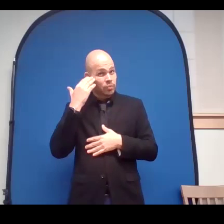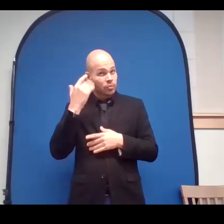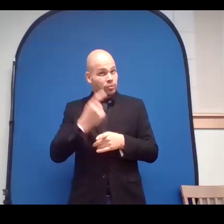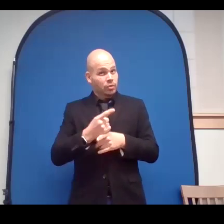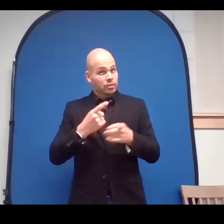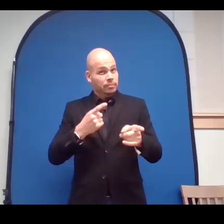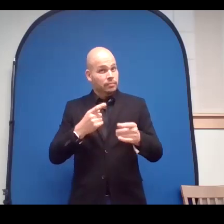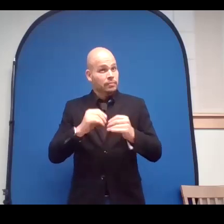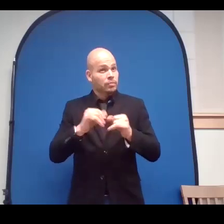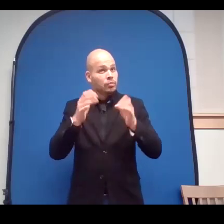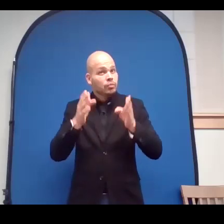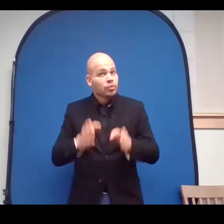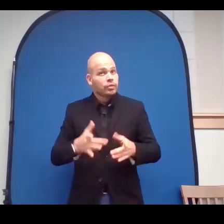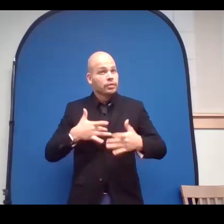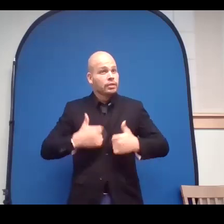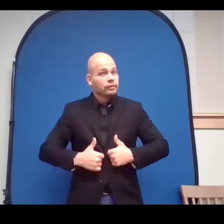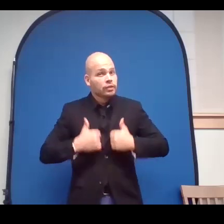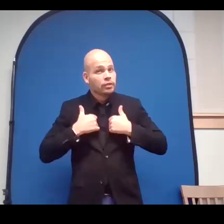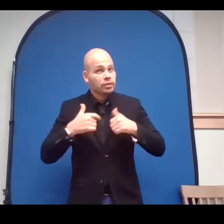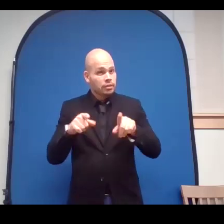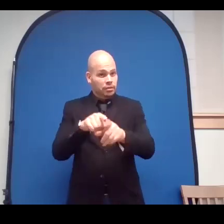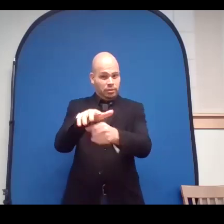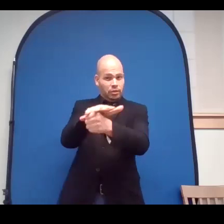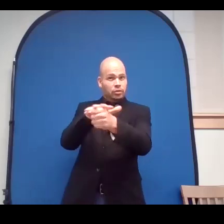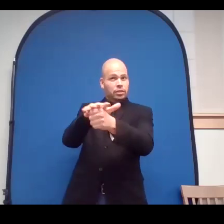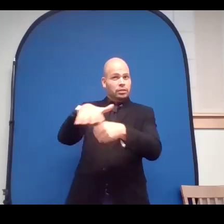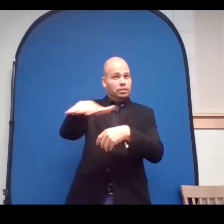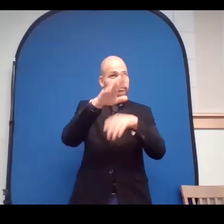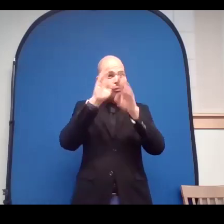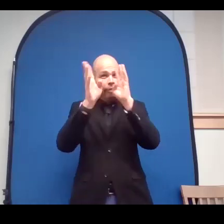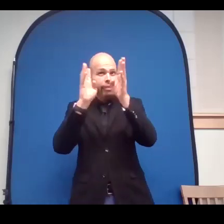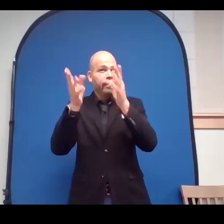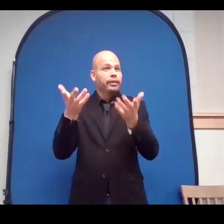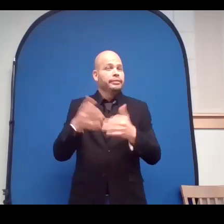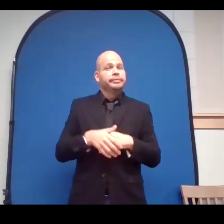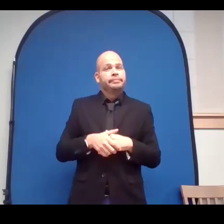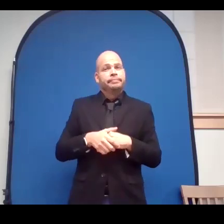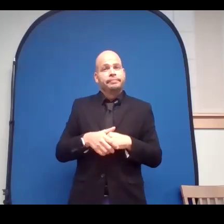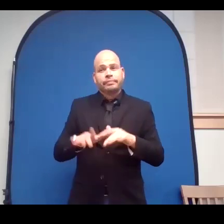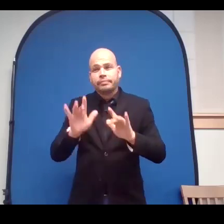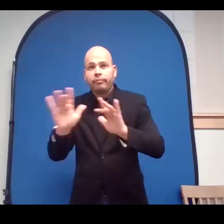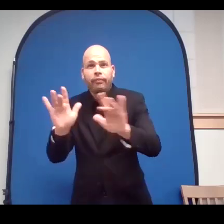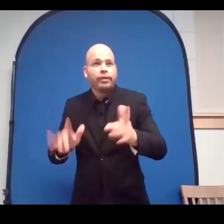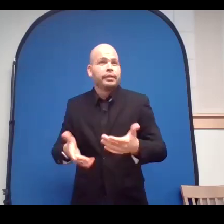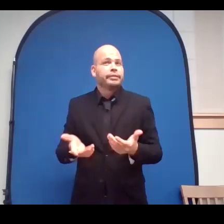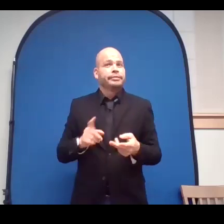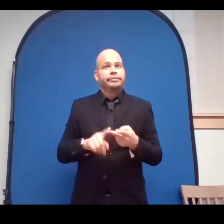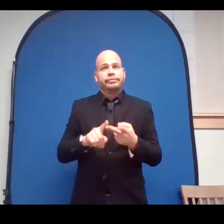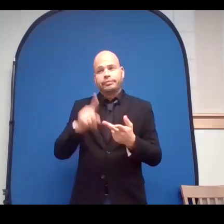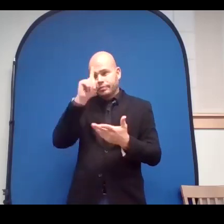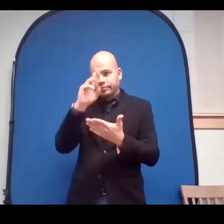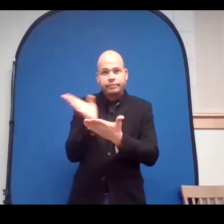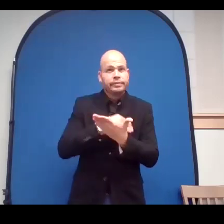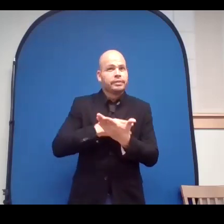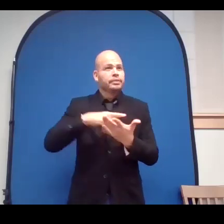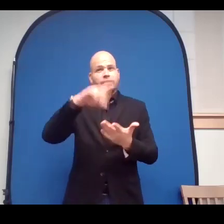experiencing auditory hallucinations of people saying he's a pedophile, saying things that are ominous, like he'll take care